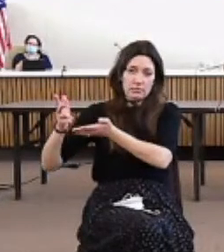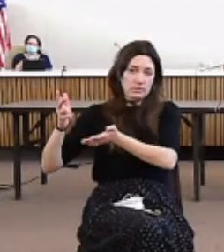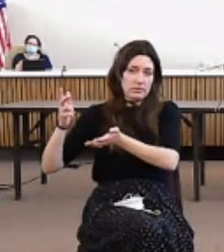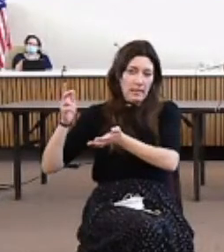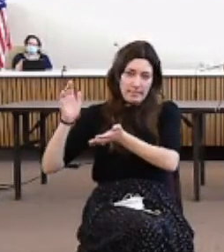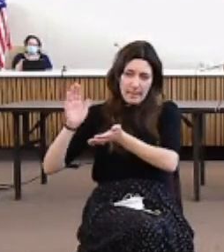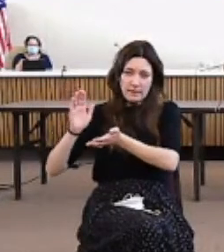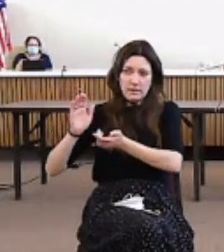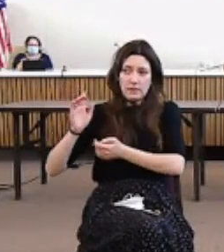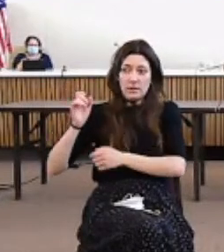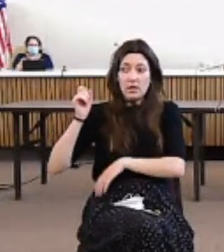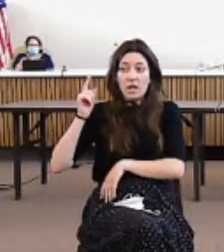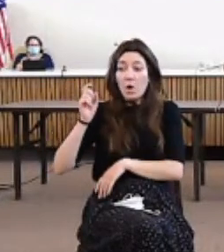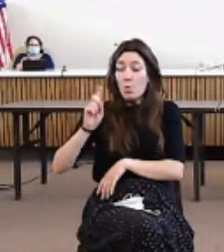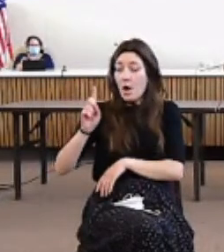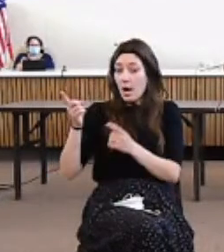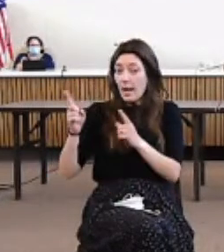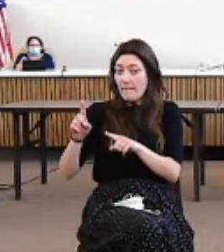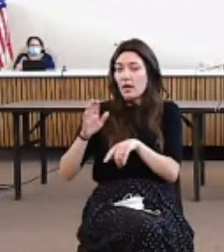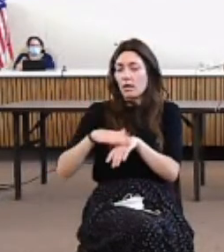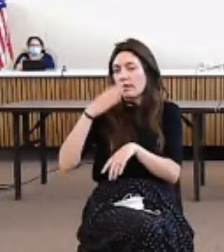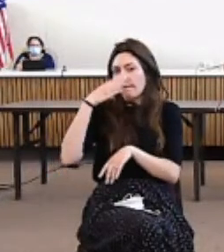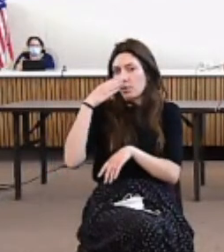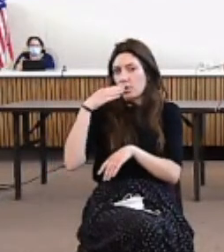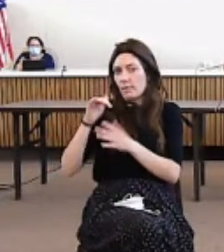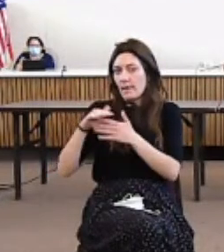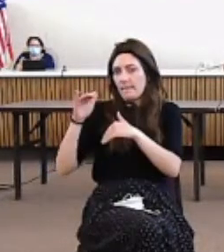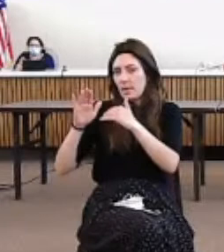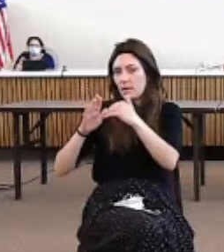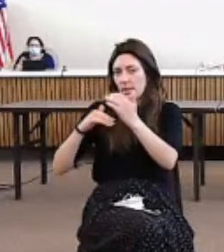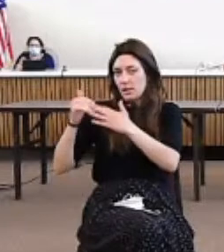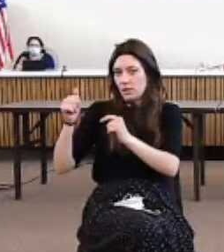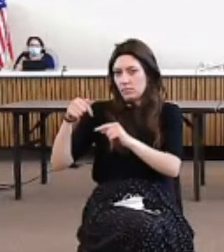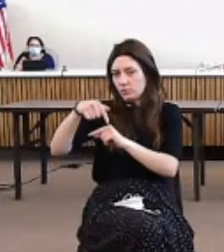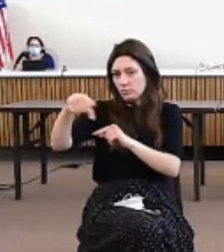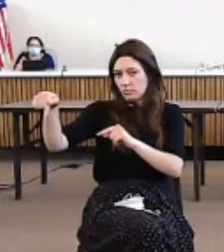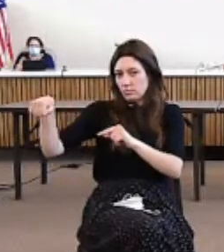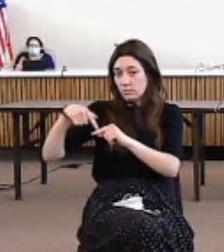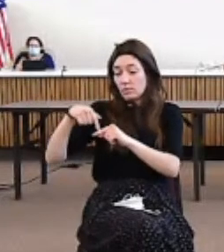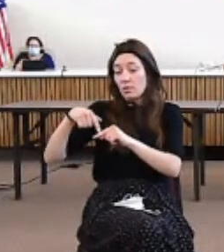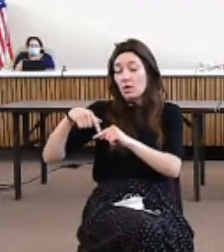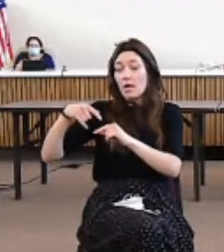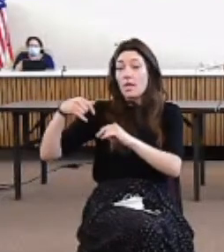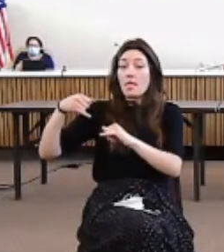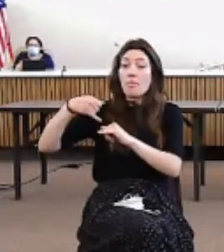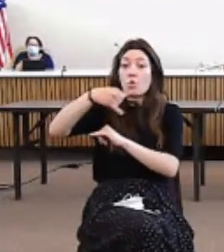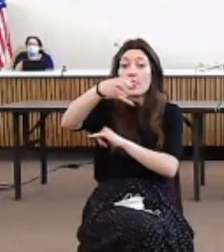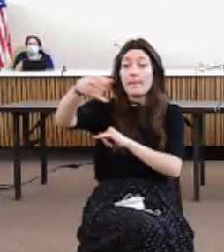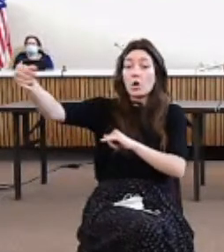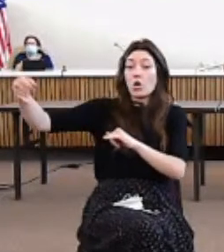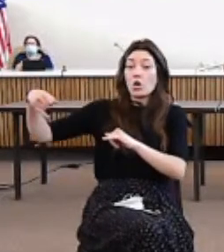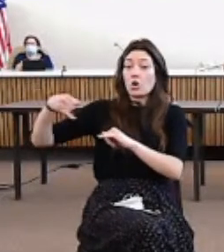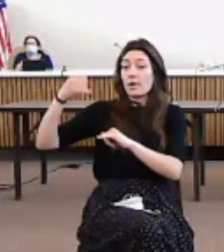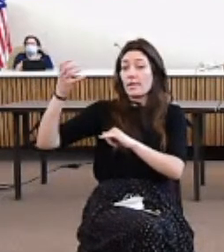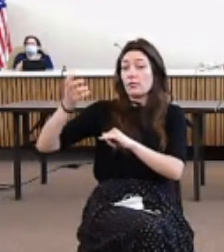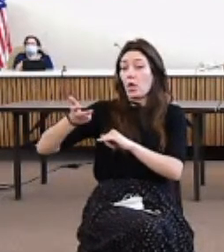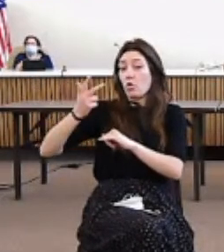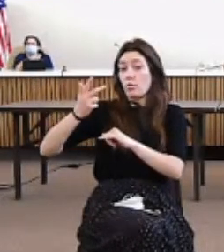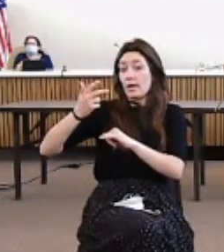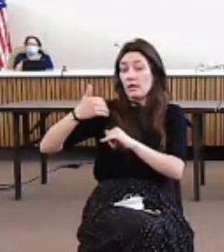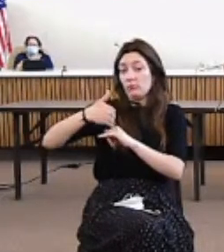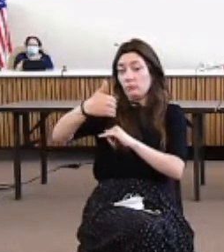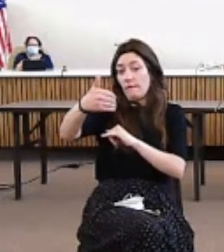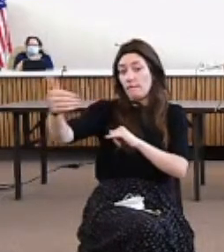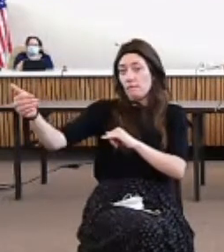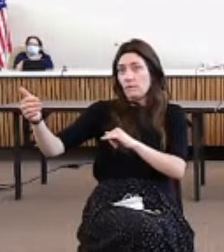That parking reduction is here along the front. The perimeter parking on the three sides or four sides, if you